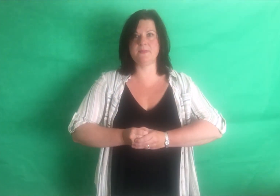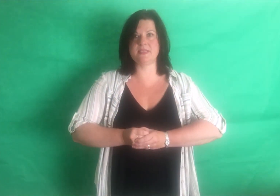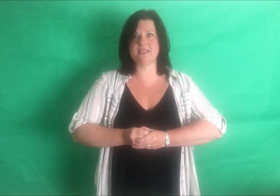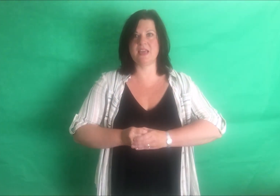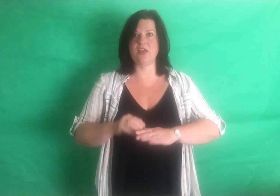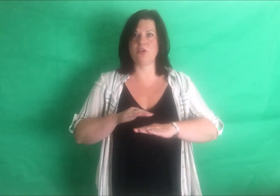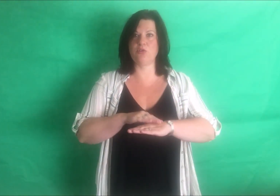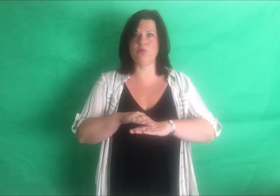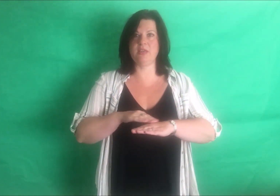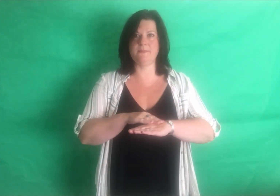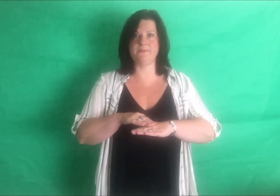turnips cream.